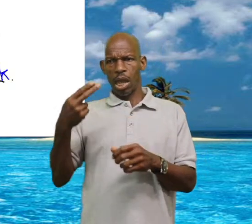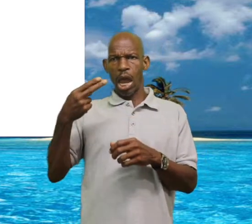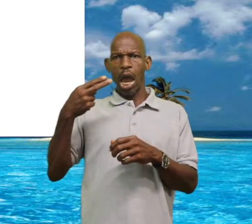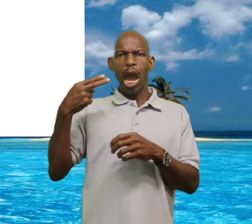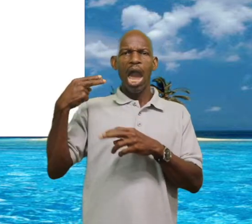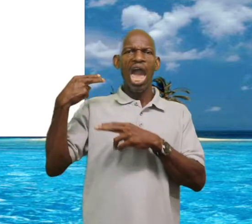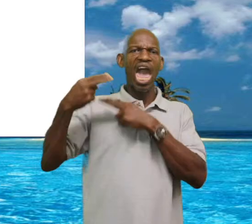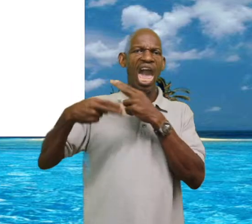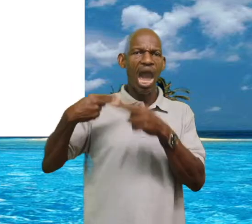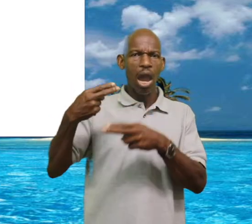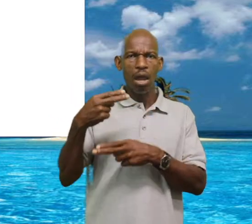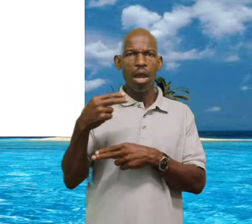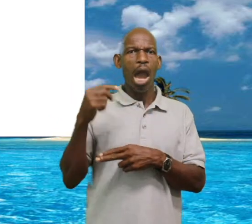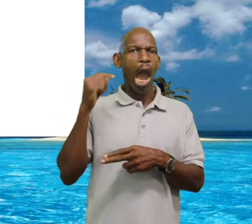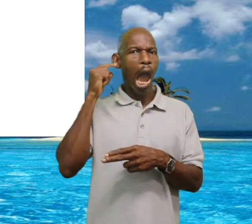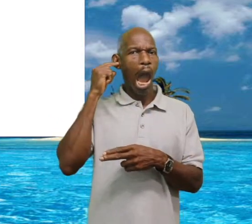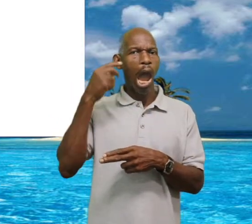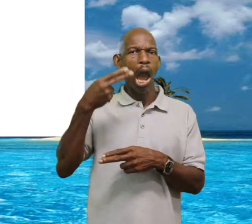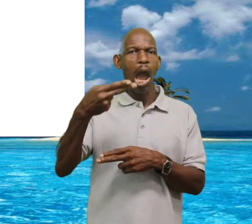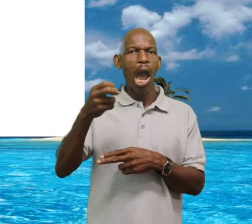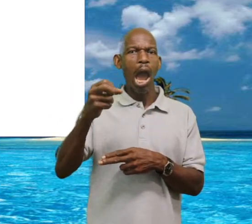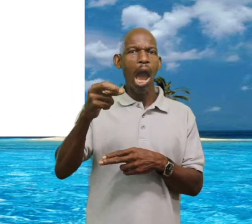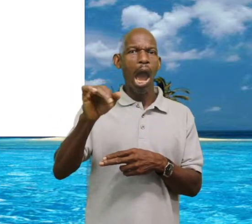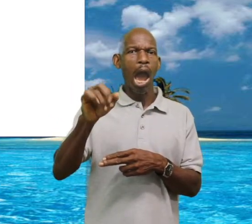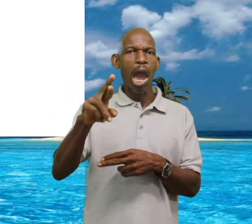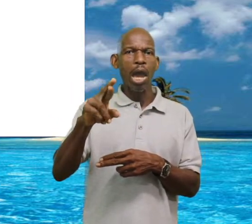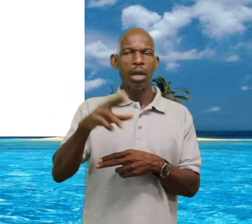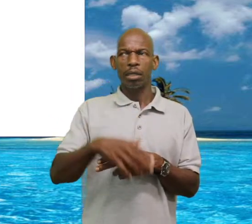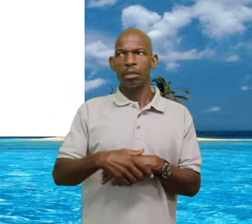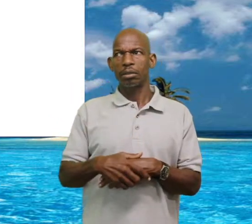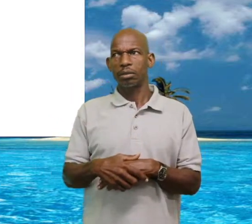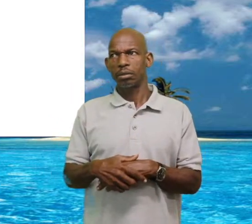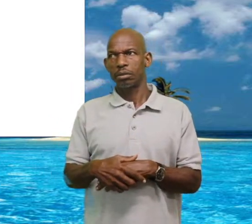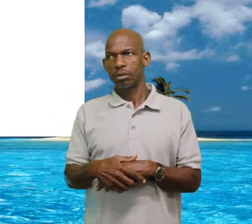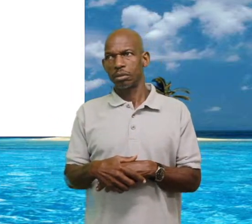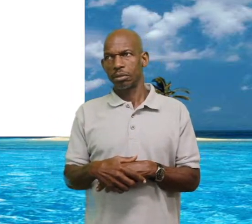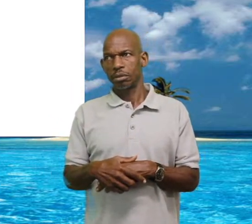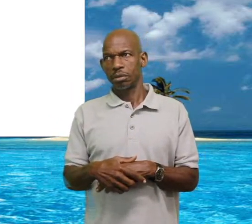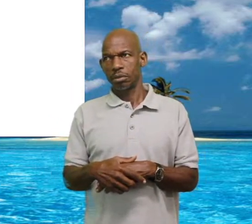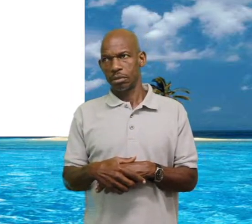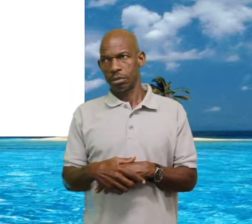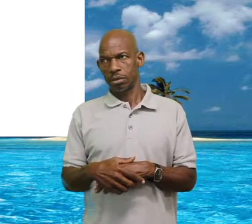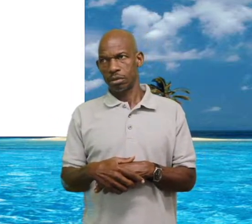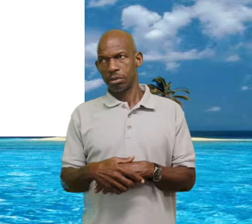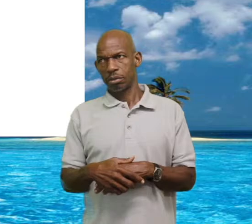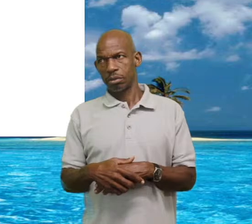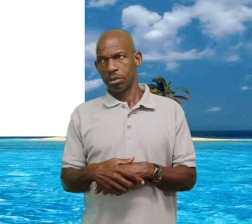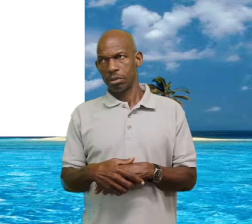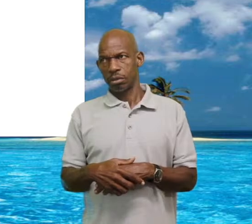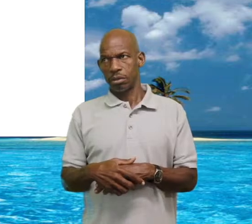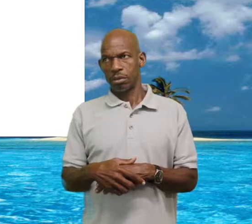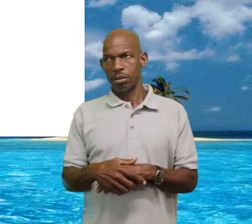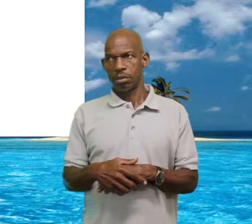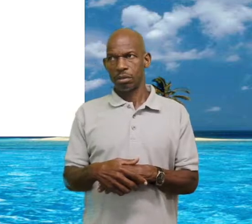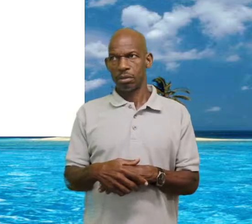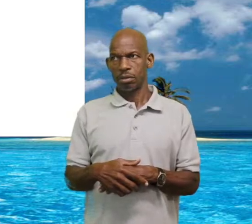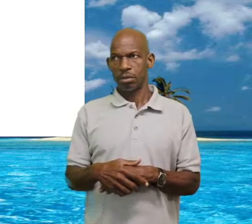so it'd be this man again, and we talk about him being weak and